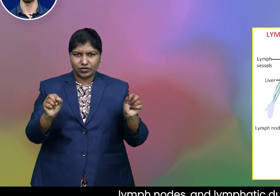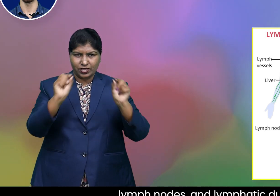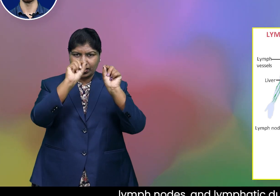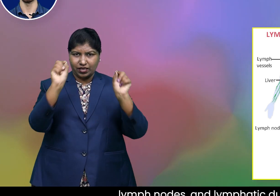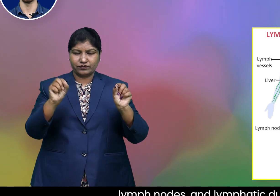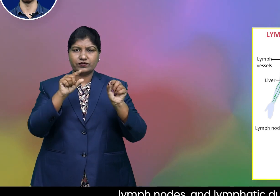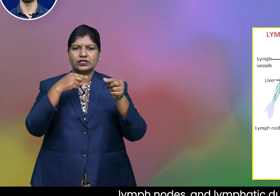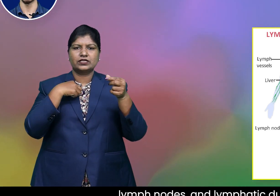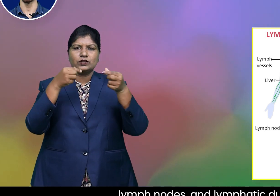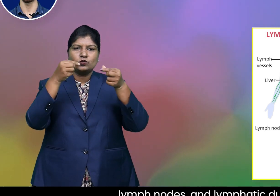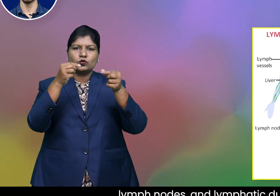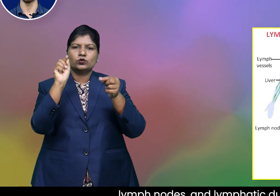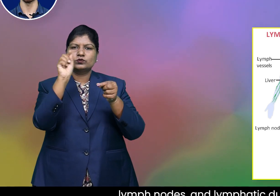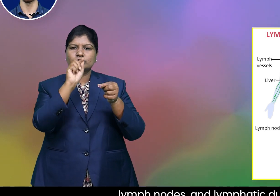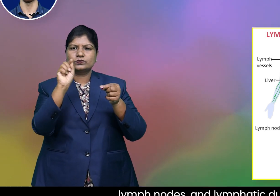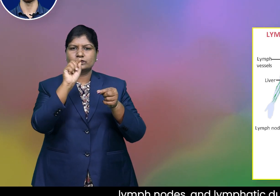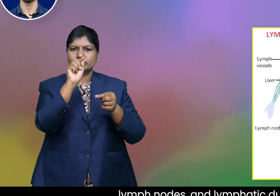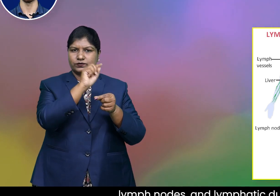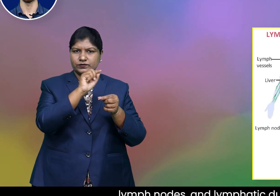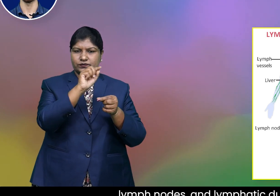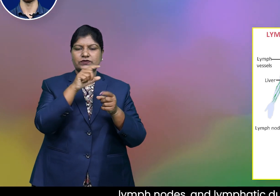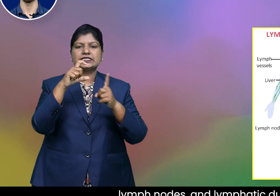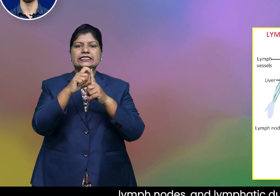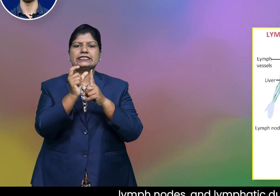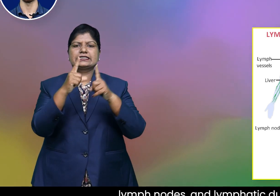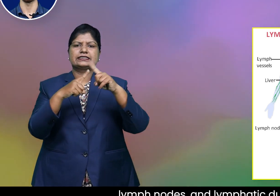and lymphatic ducts.